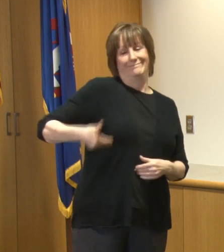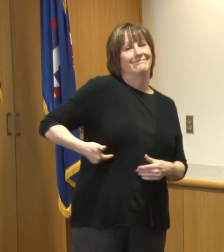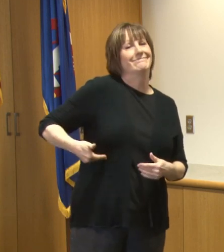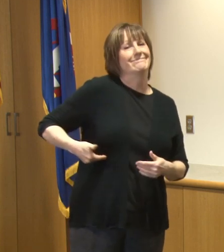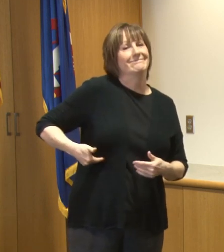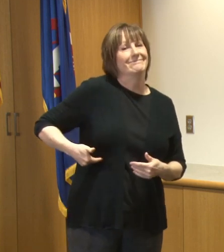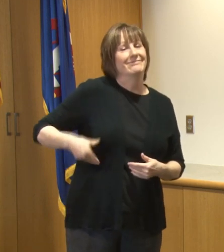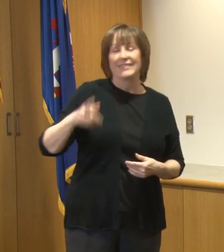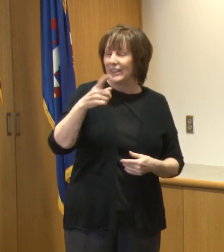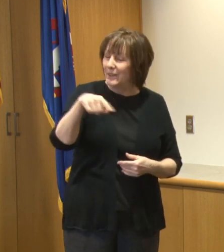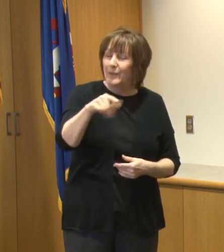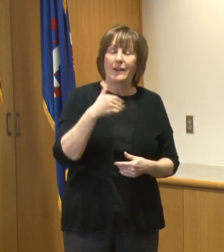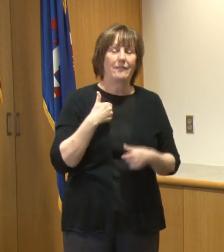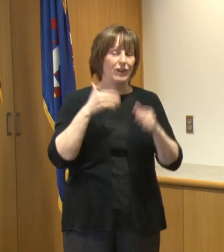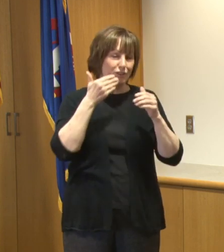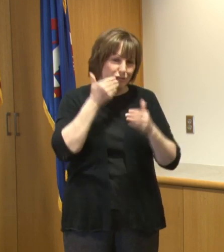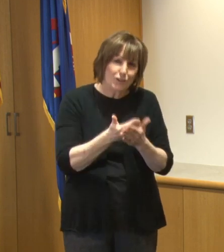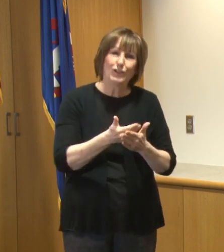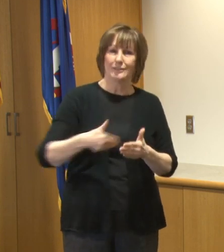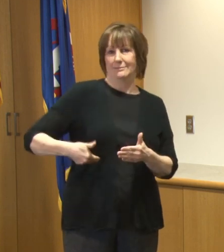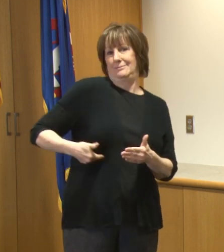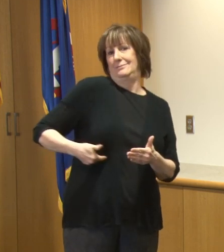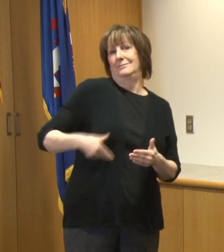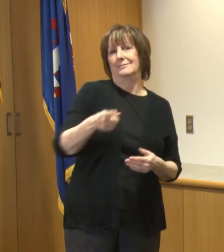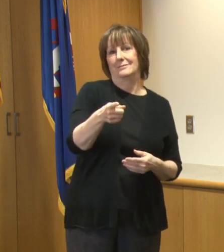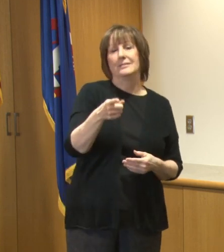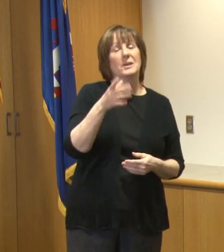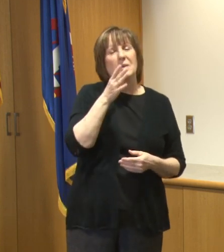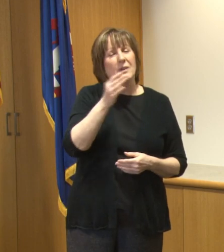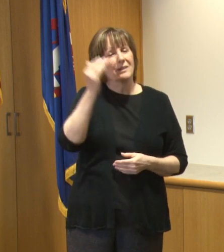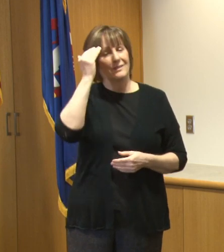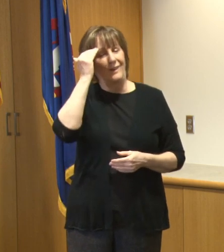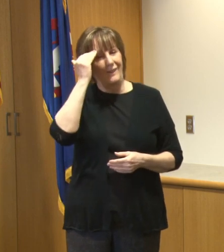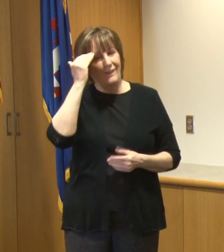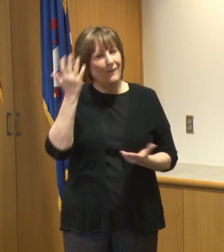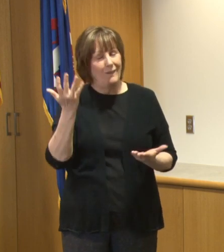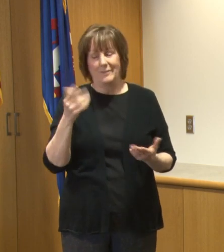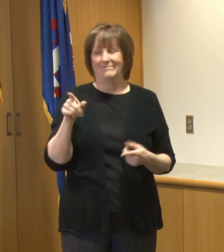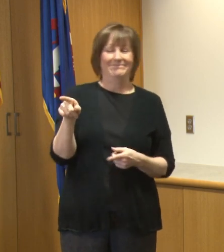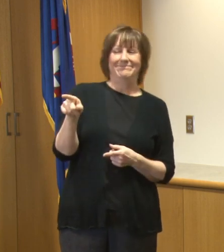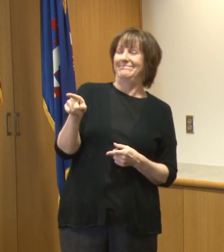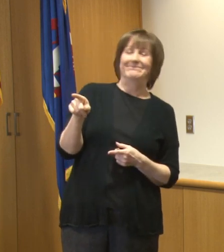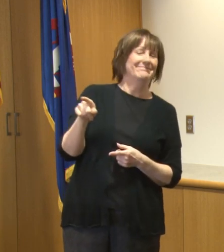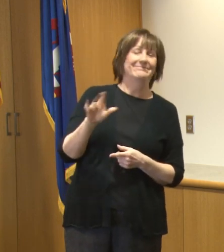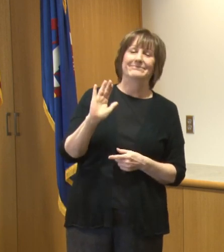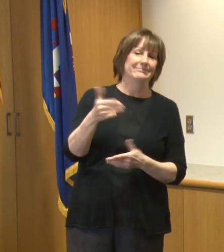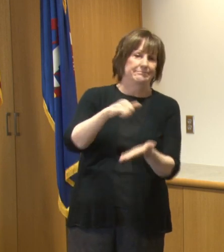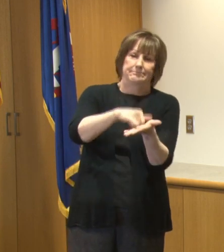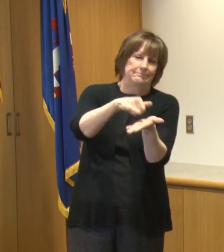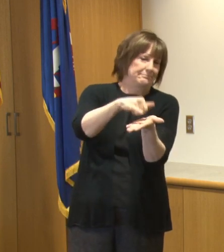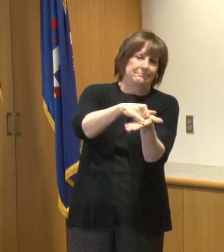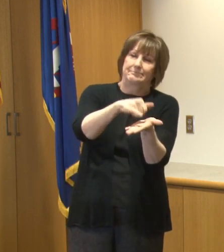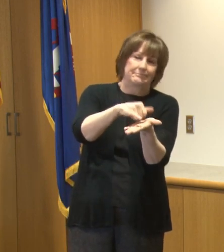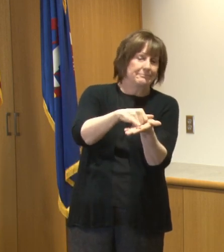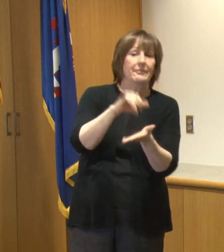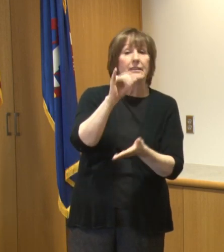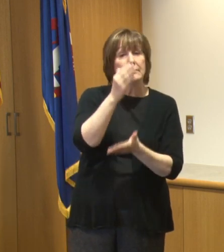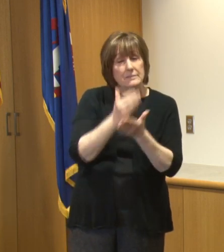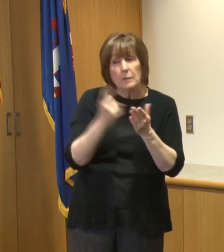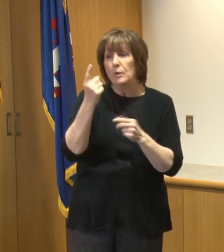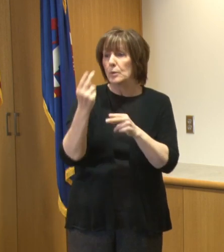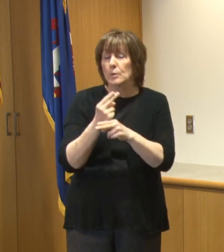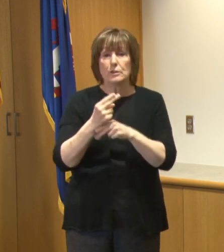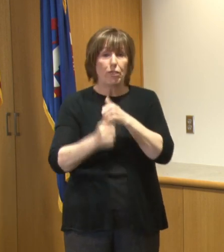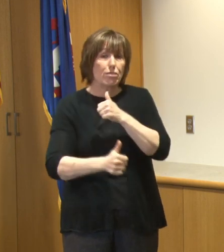in Lincoln has tremendous instincts, and they're going to know that this is too good to be true. If someone is